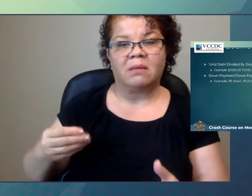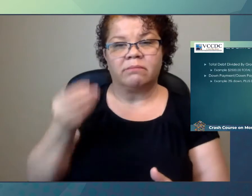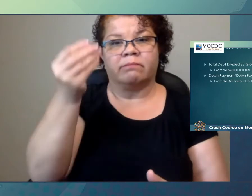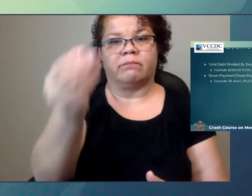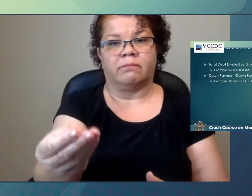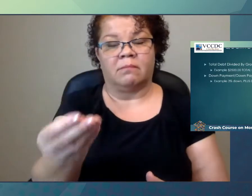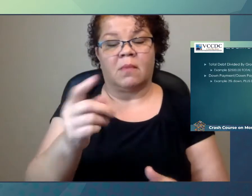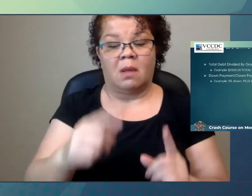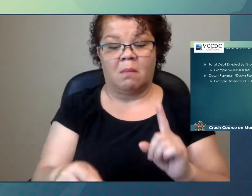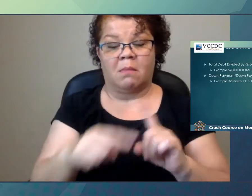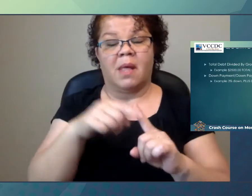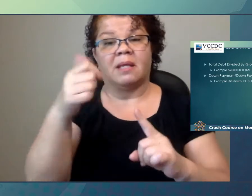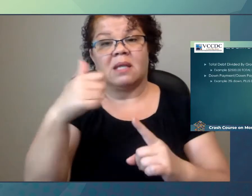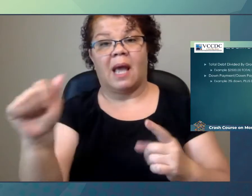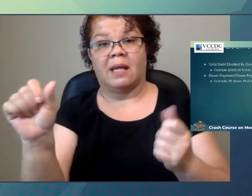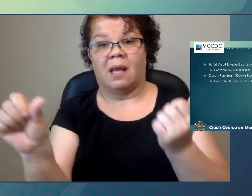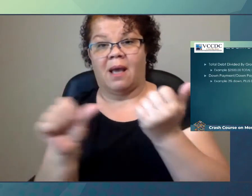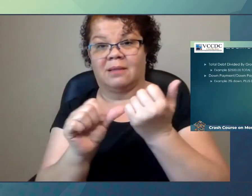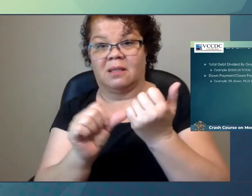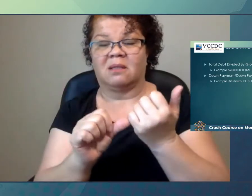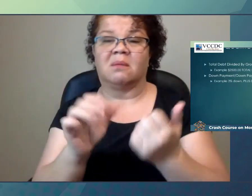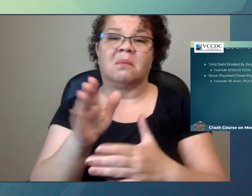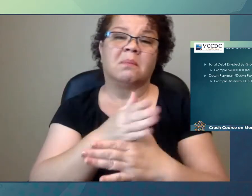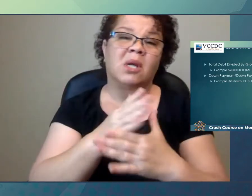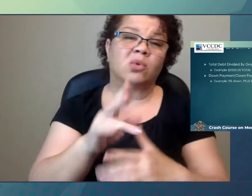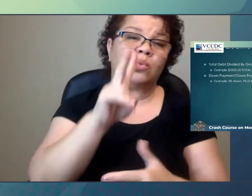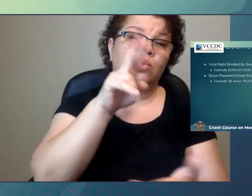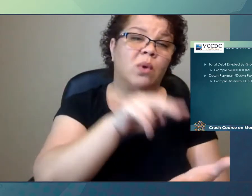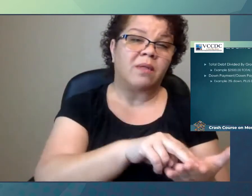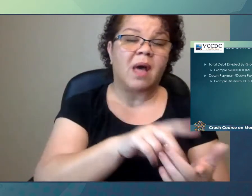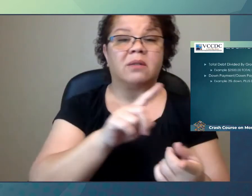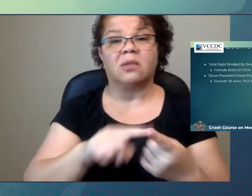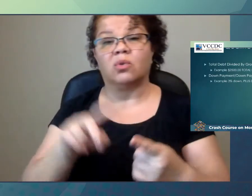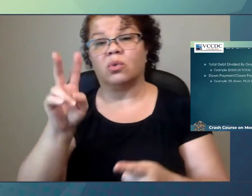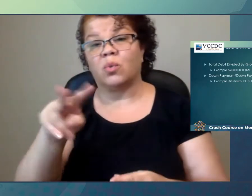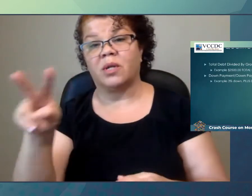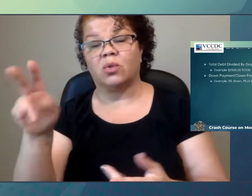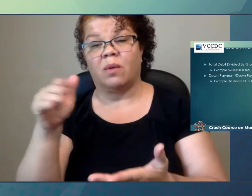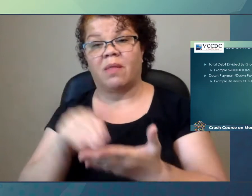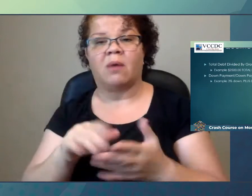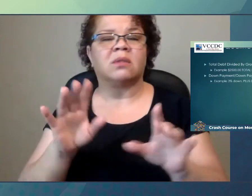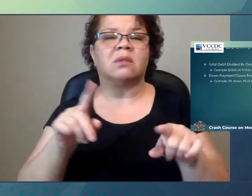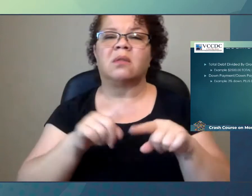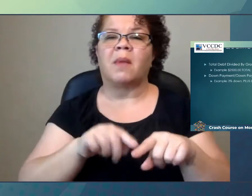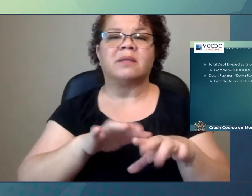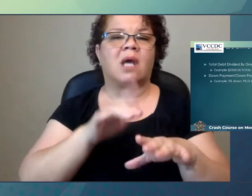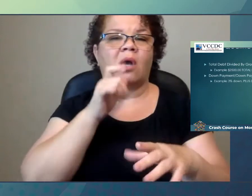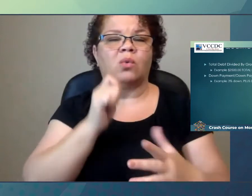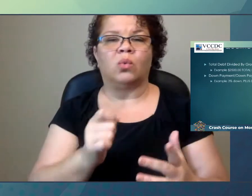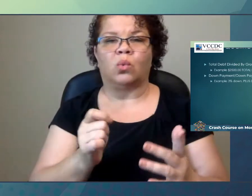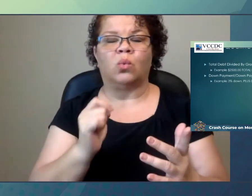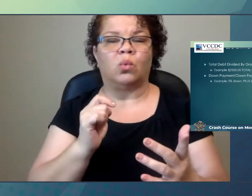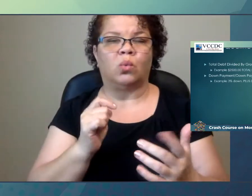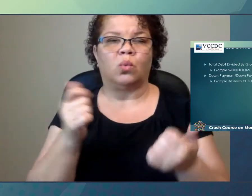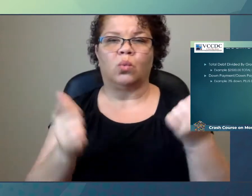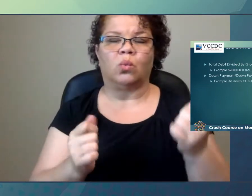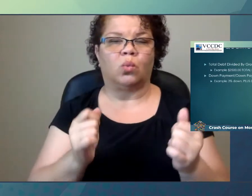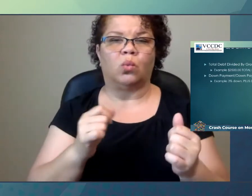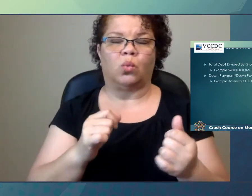be anywhere from $2,000 all the way up to $22,000, depending upon who you speak to and what you qualify